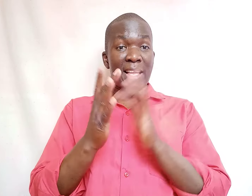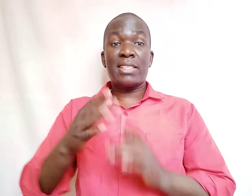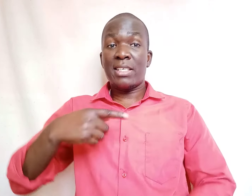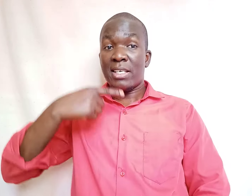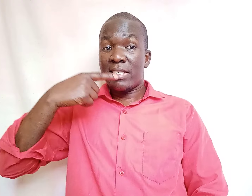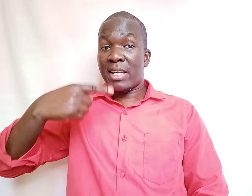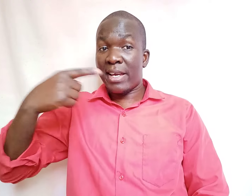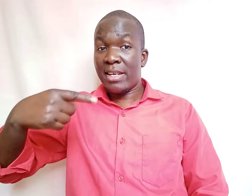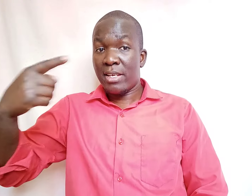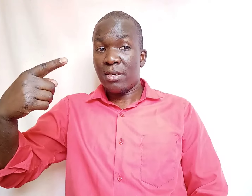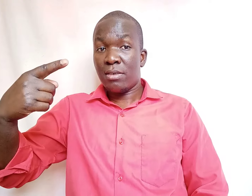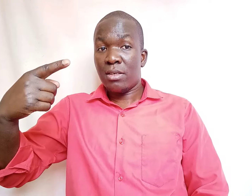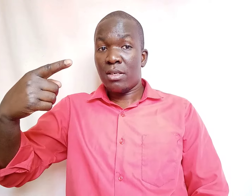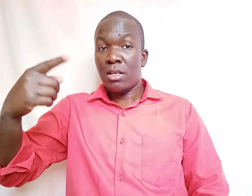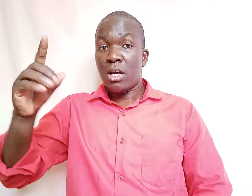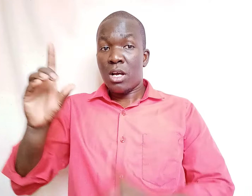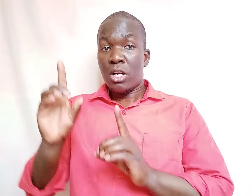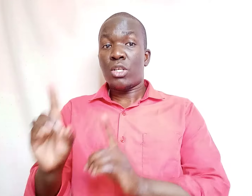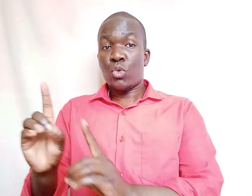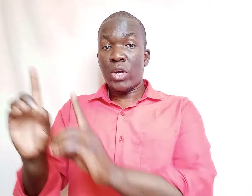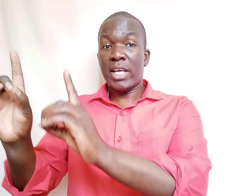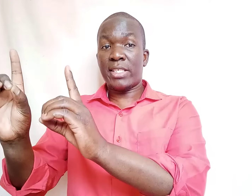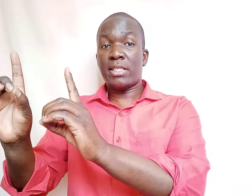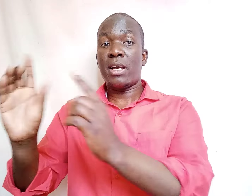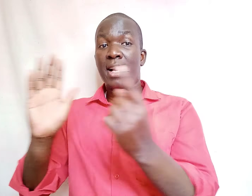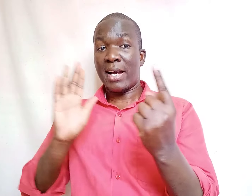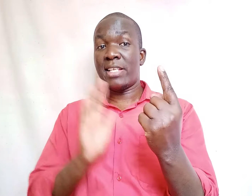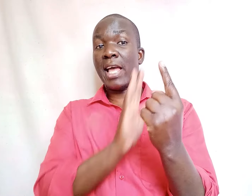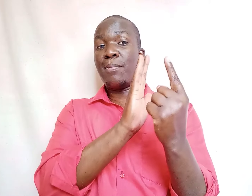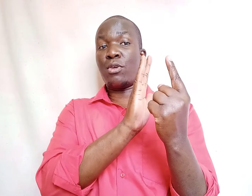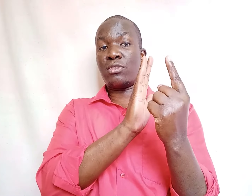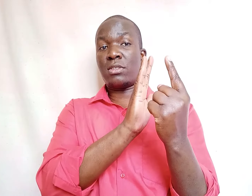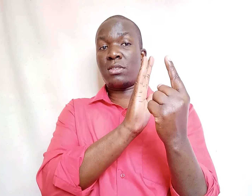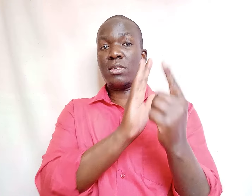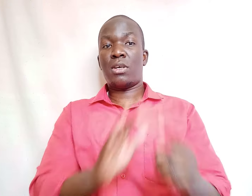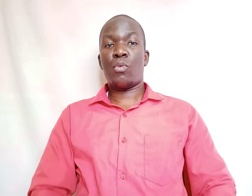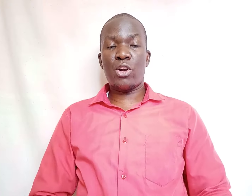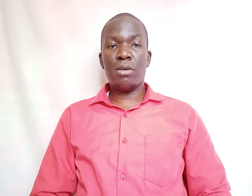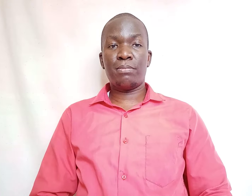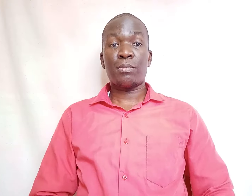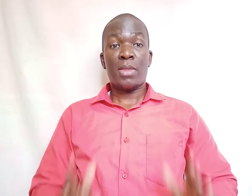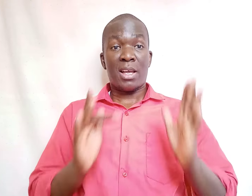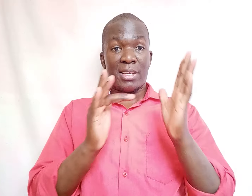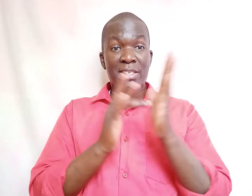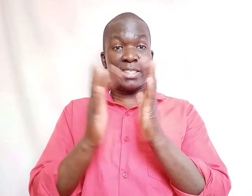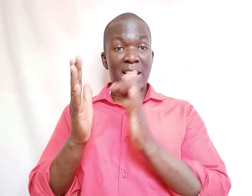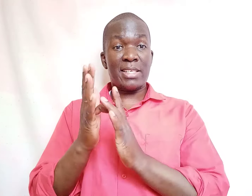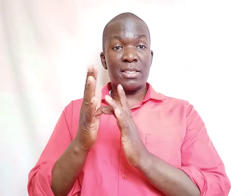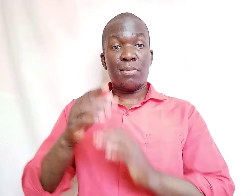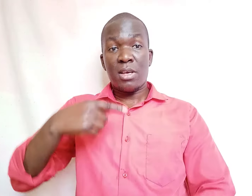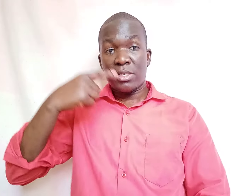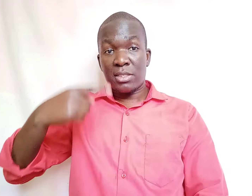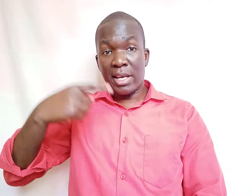Jesus said to his disciples. We go? Jesus